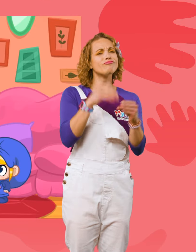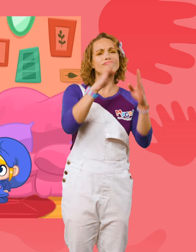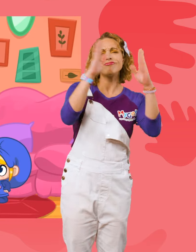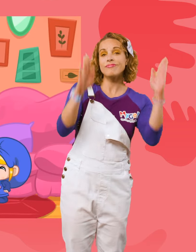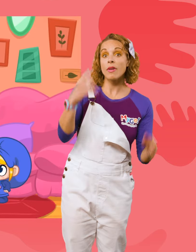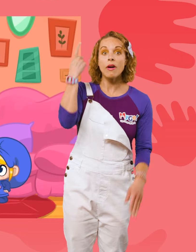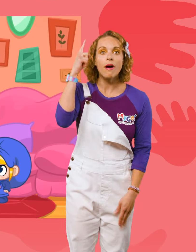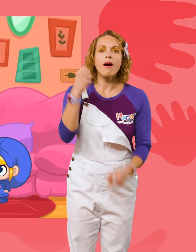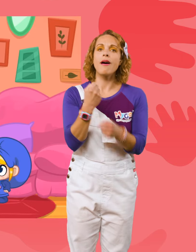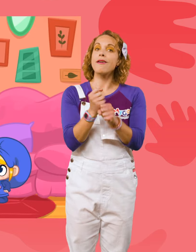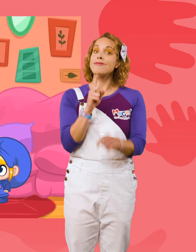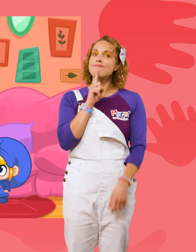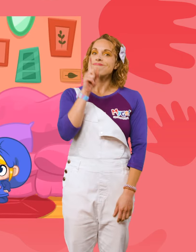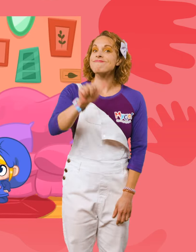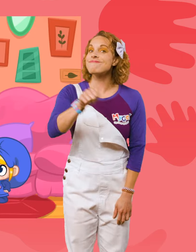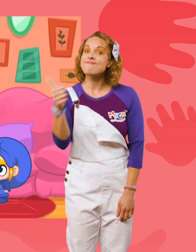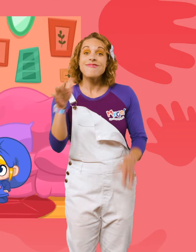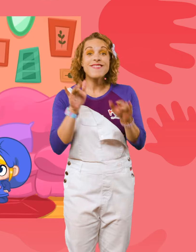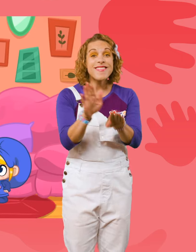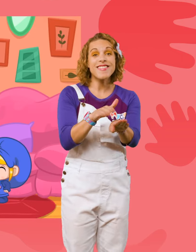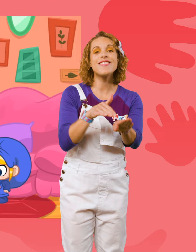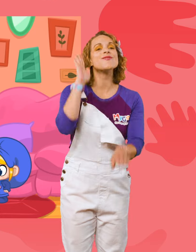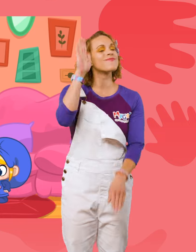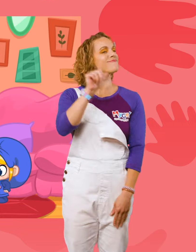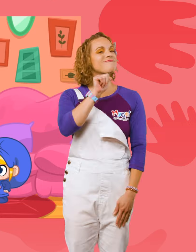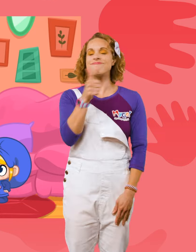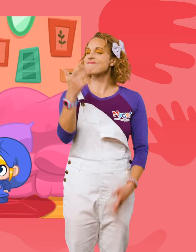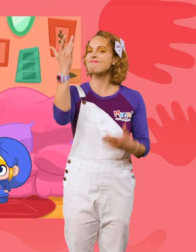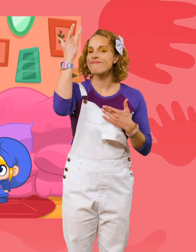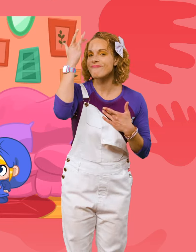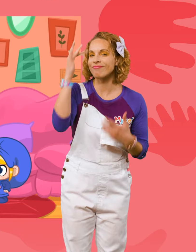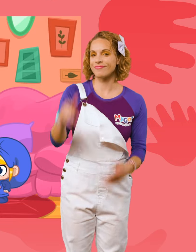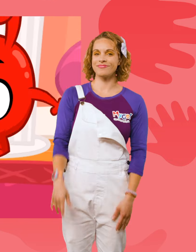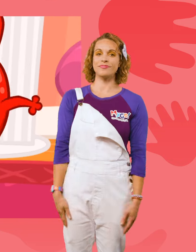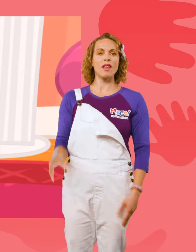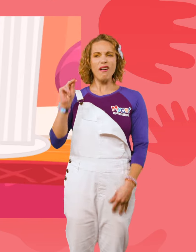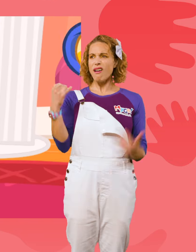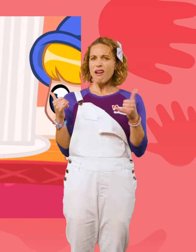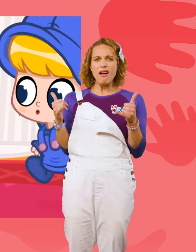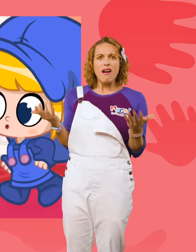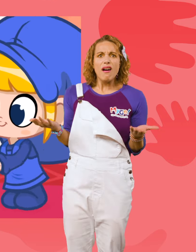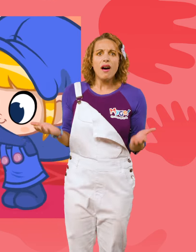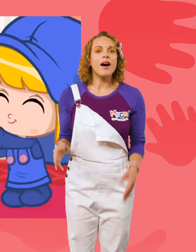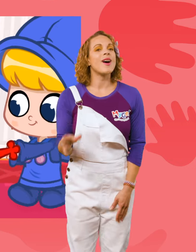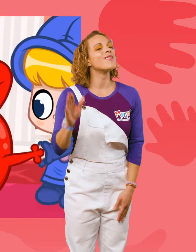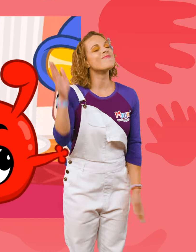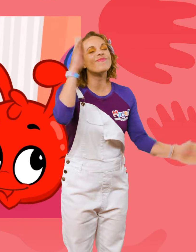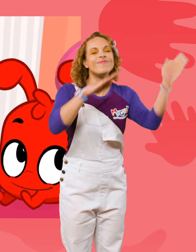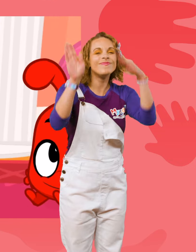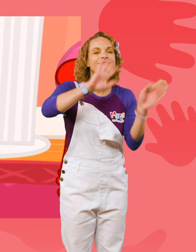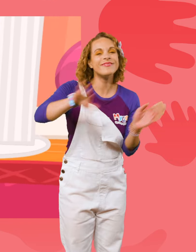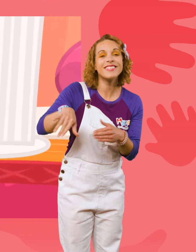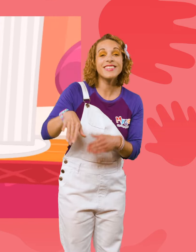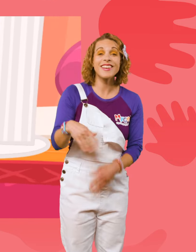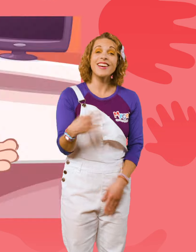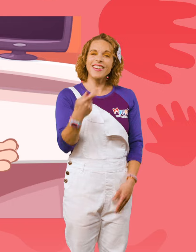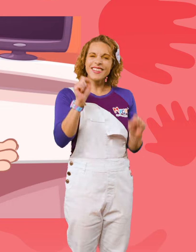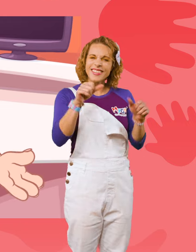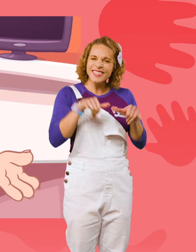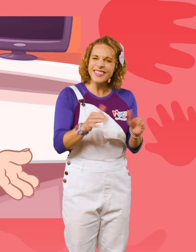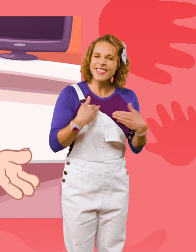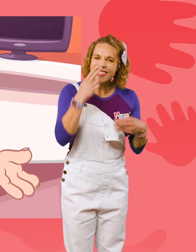stay inside to make sure other magic pets can't get the flu. Now play? Don't worry. We can